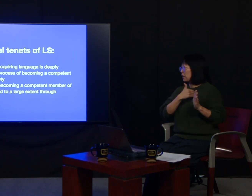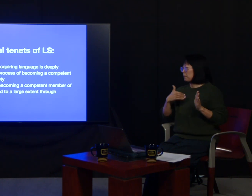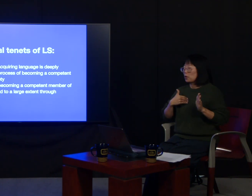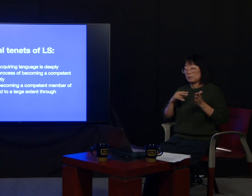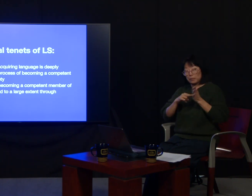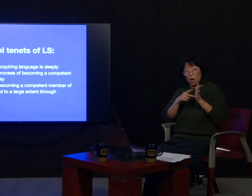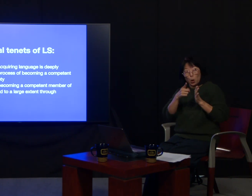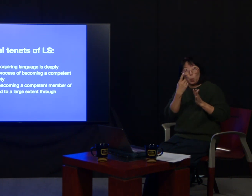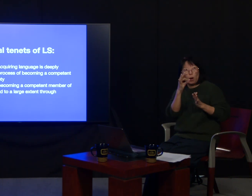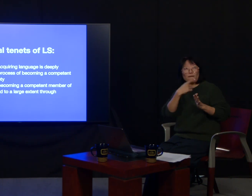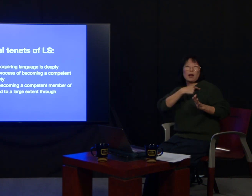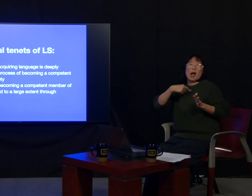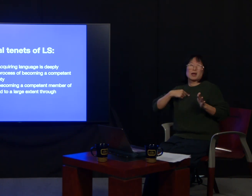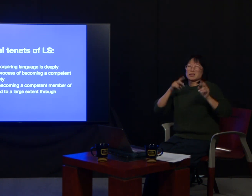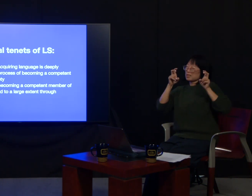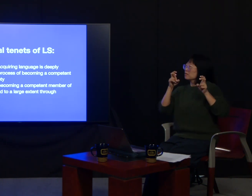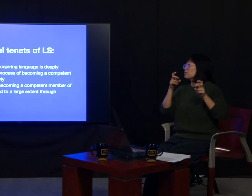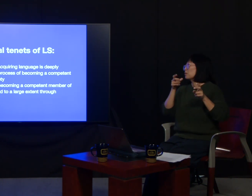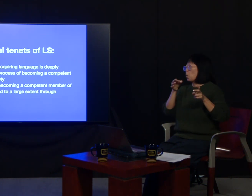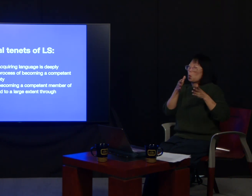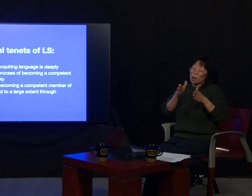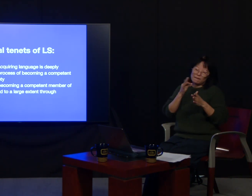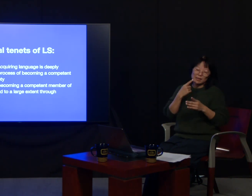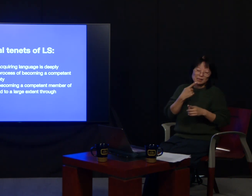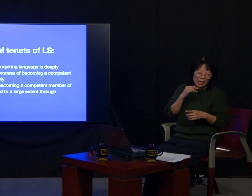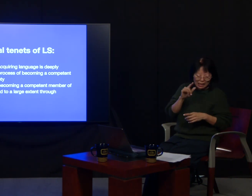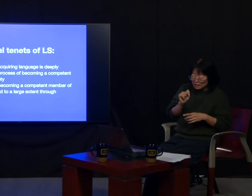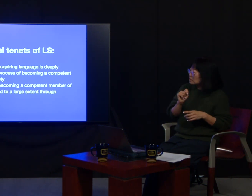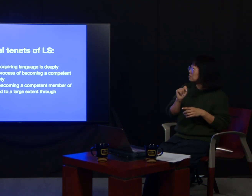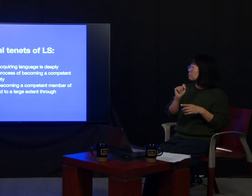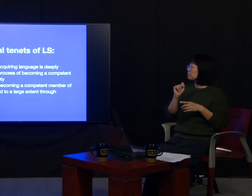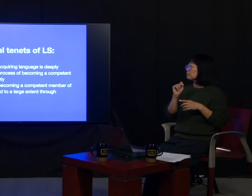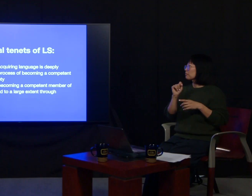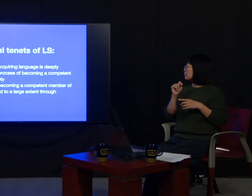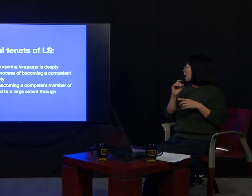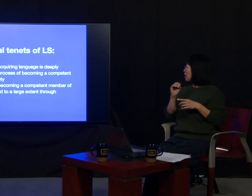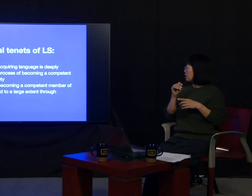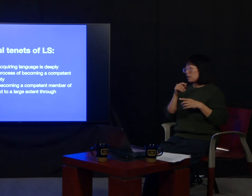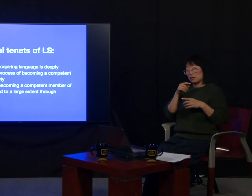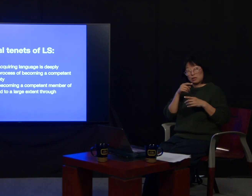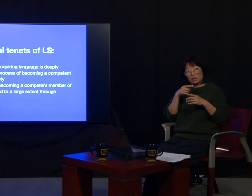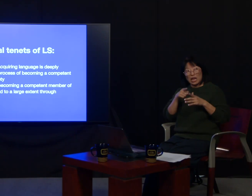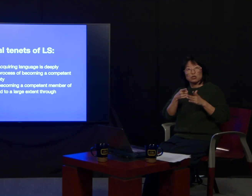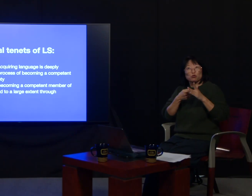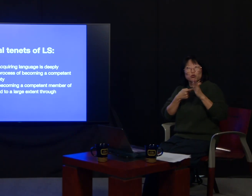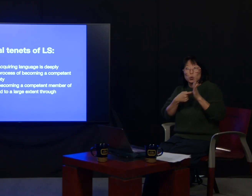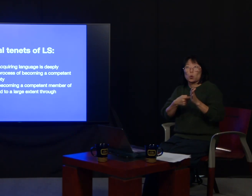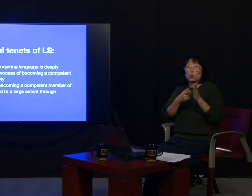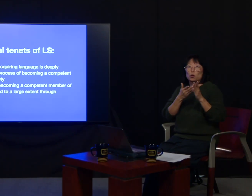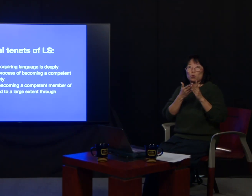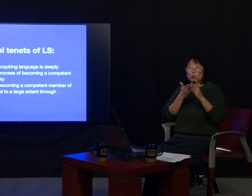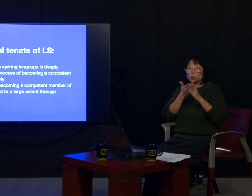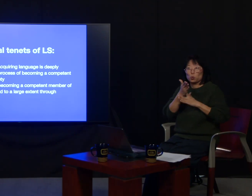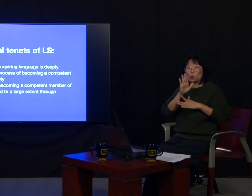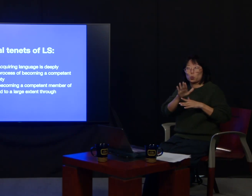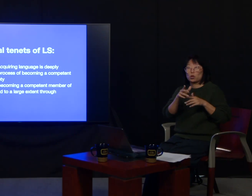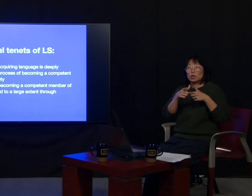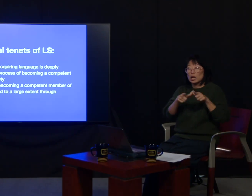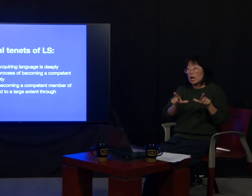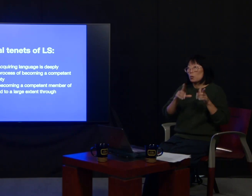members, meaning you are one of us. That's a way of saying it. And that it shows through the language